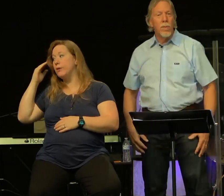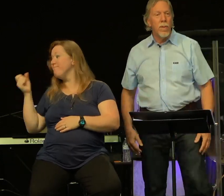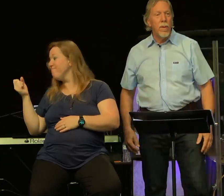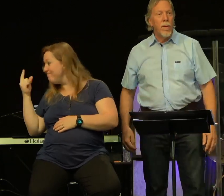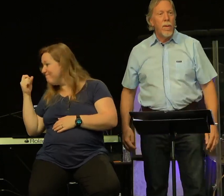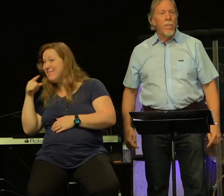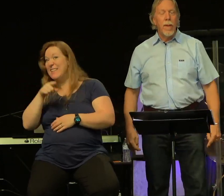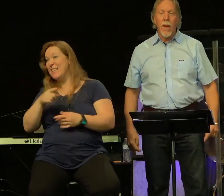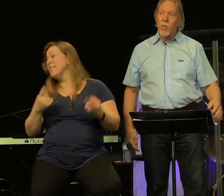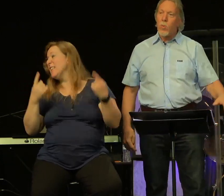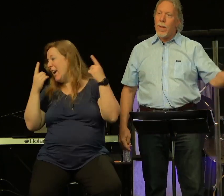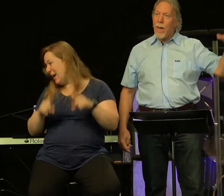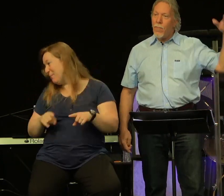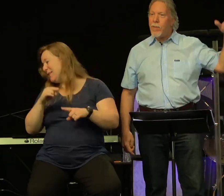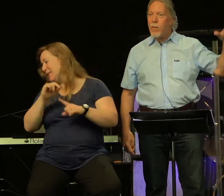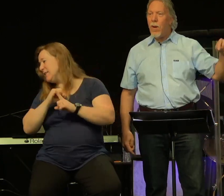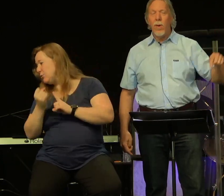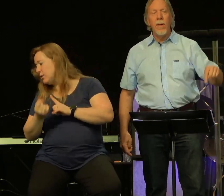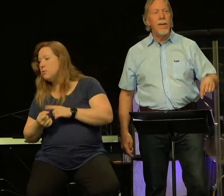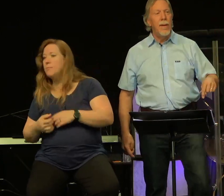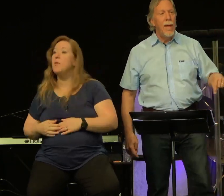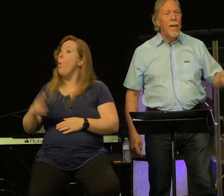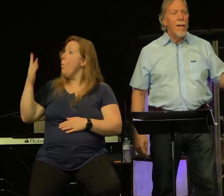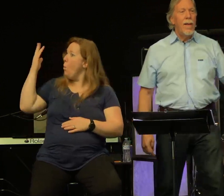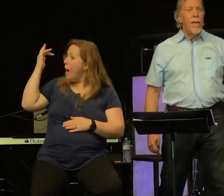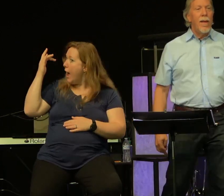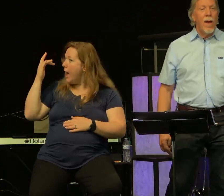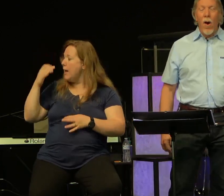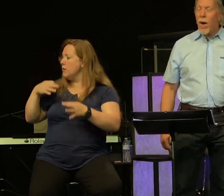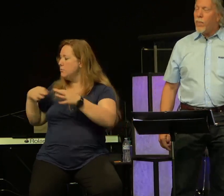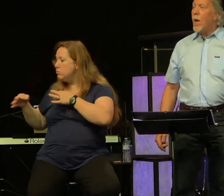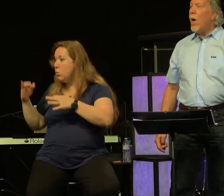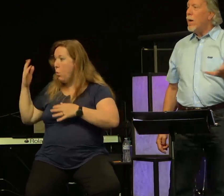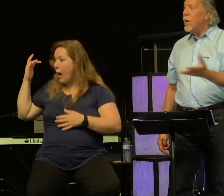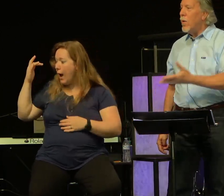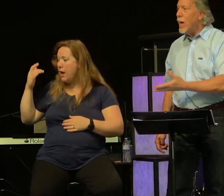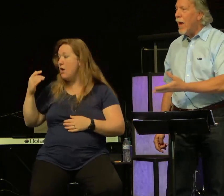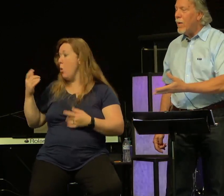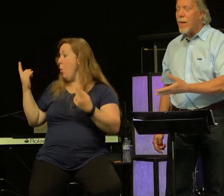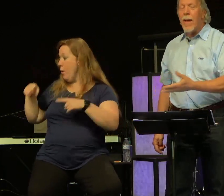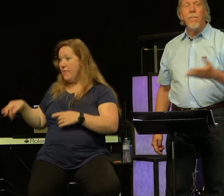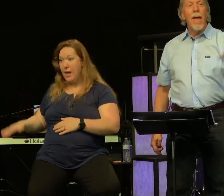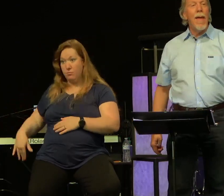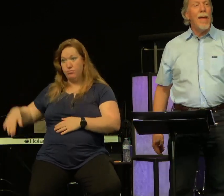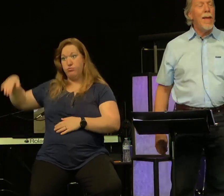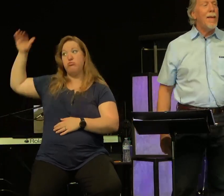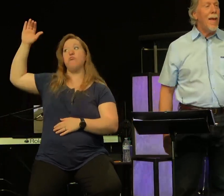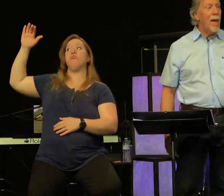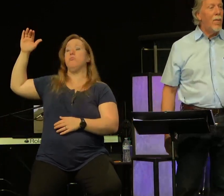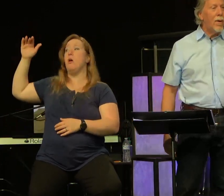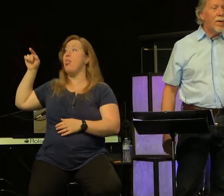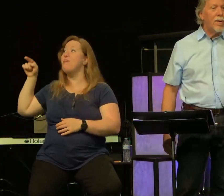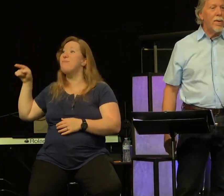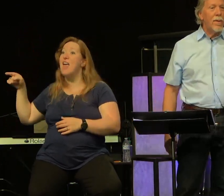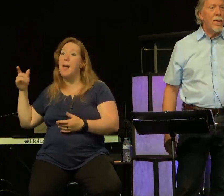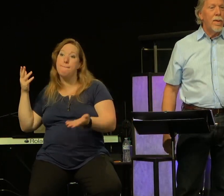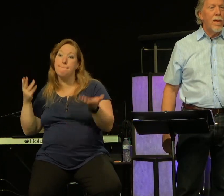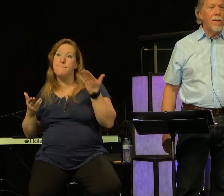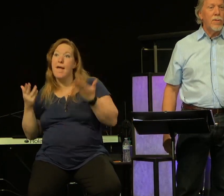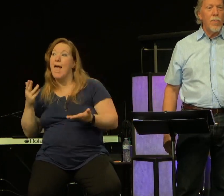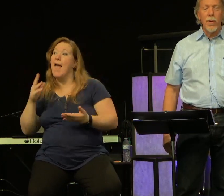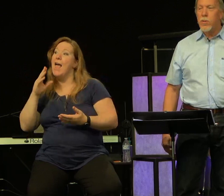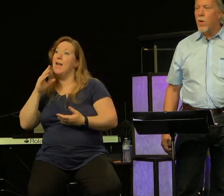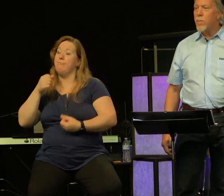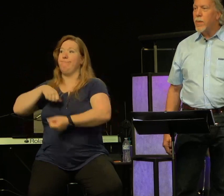on. Because when they reach adulthood, or if they are an adult now, they may encounter